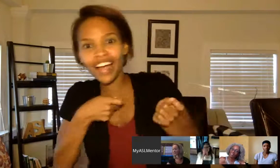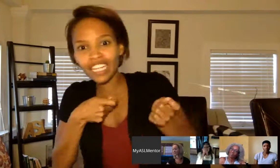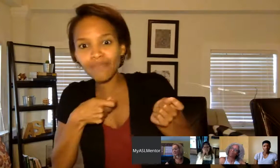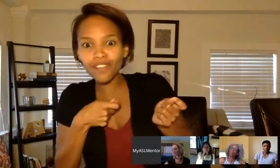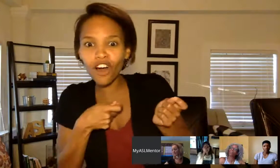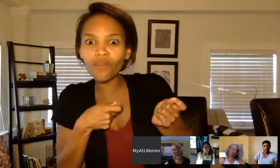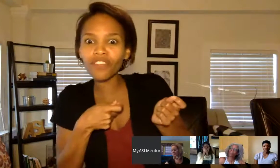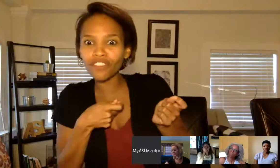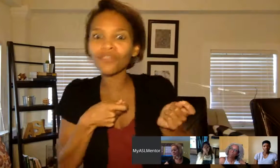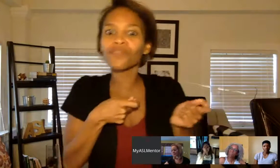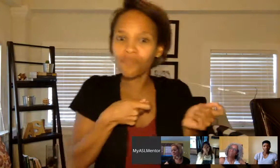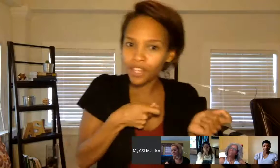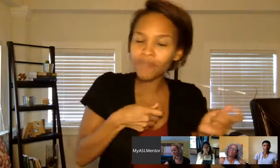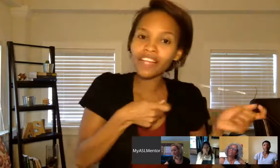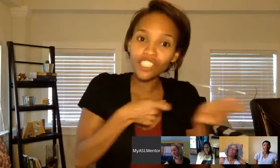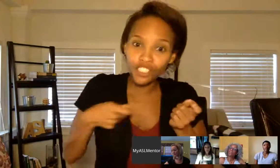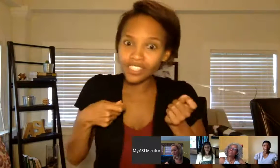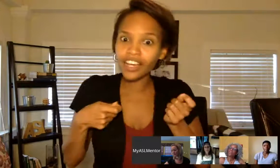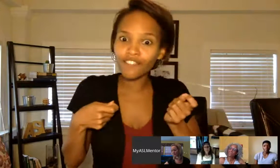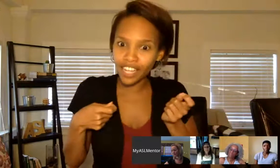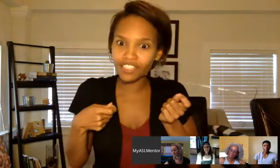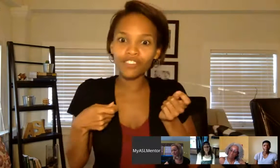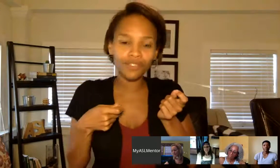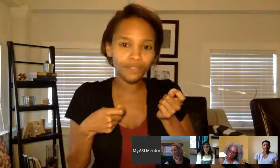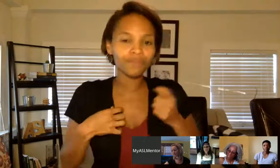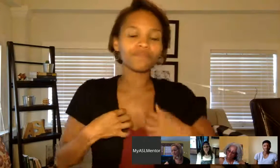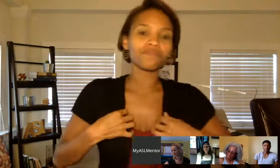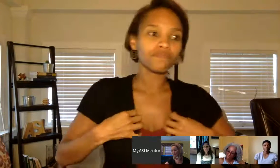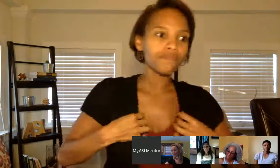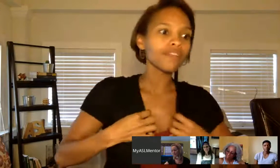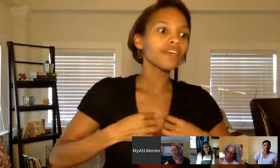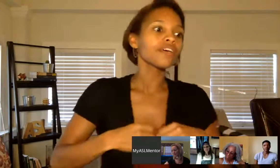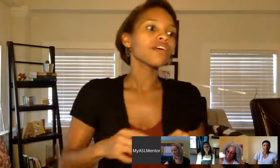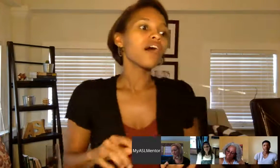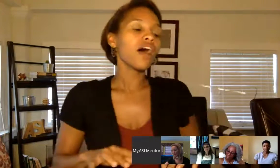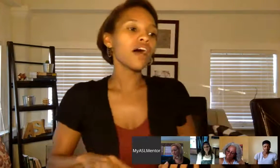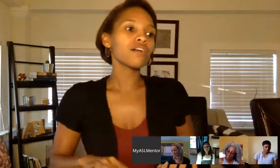come drag them along with you. Yeah, that's a good sign for that too.